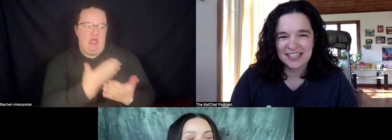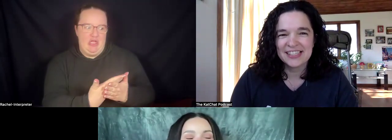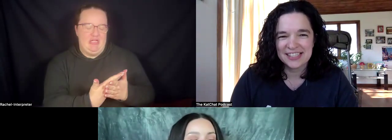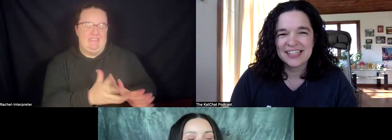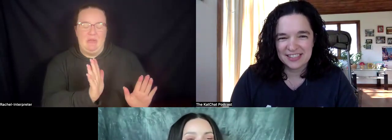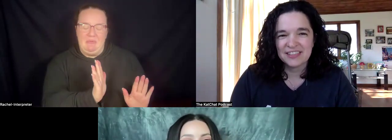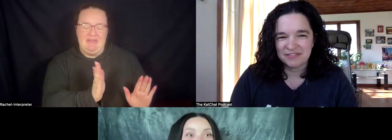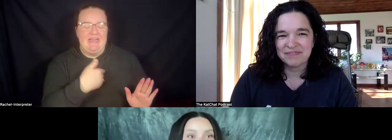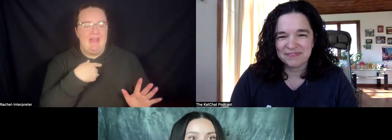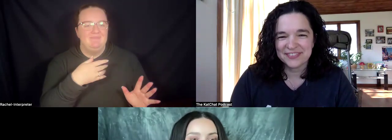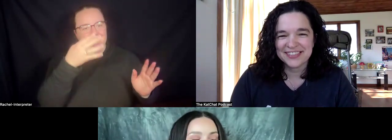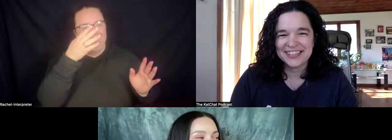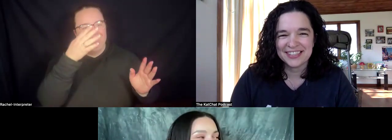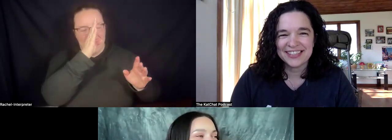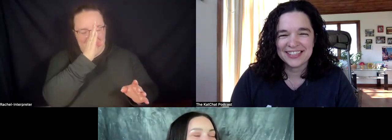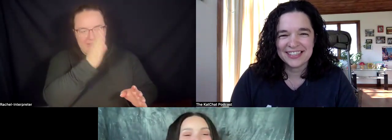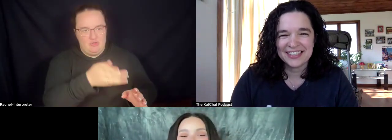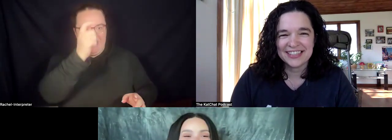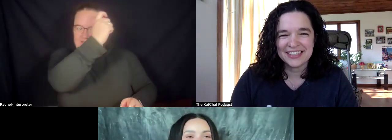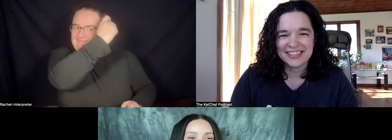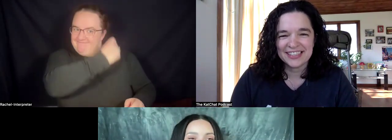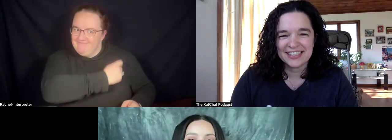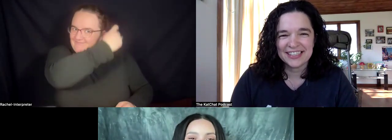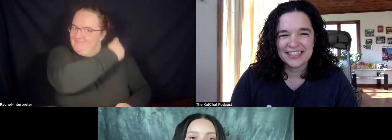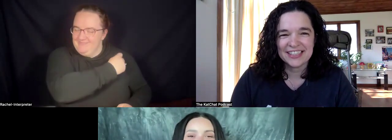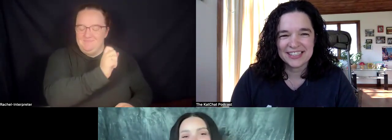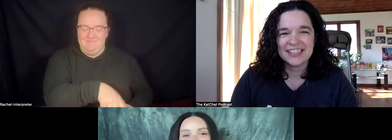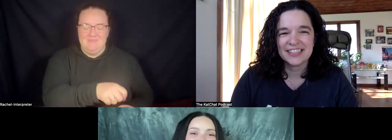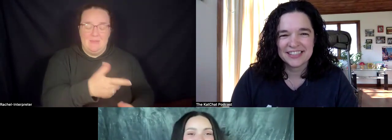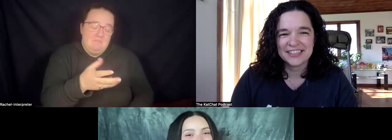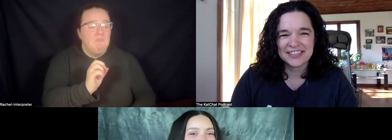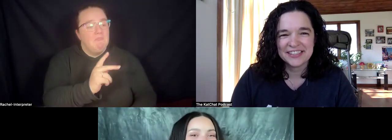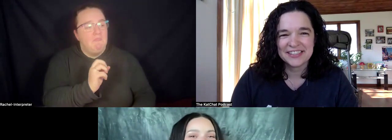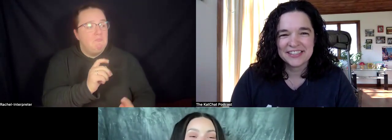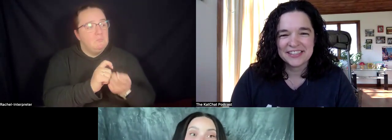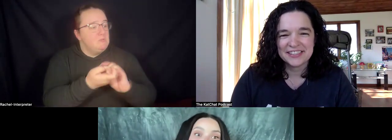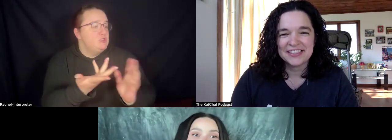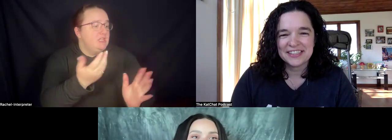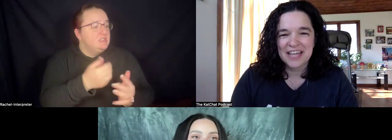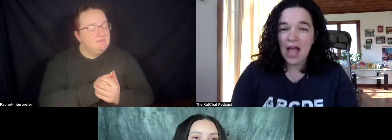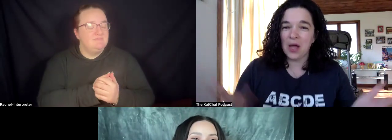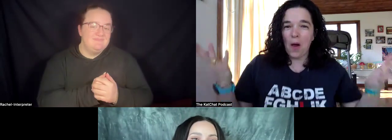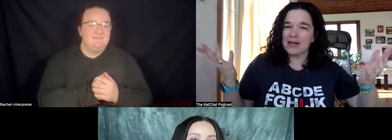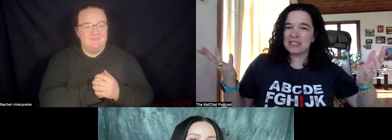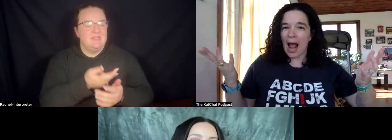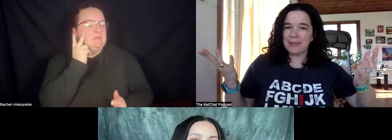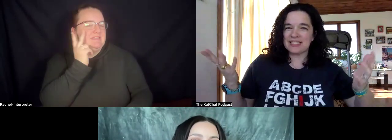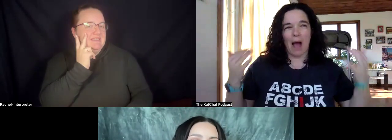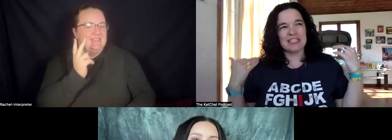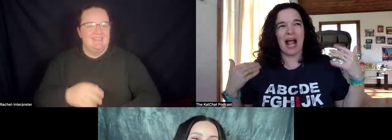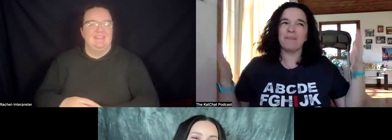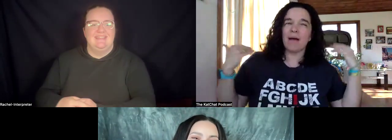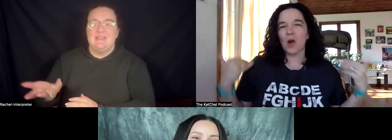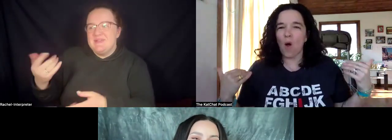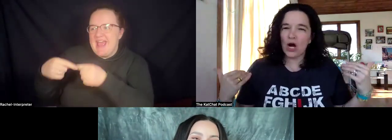remotely, acceptable. So I ended up straightening it and I was like, okay, it's a change up. So we'll So see. it was opposite.